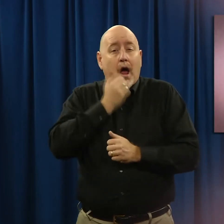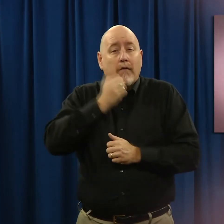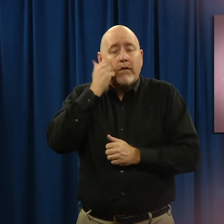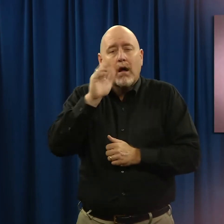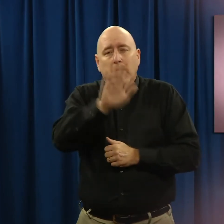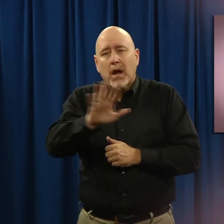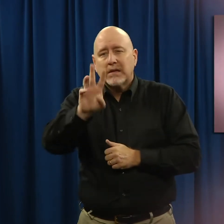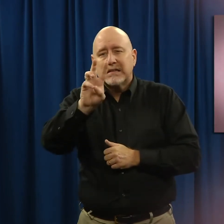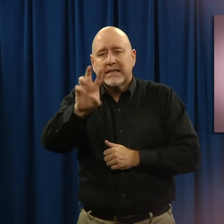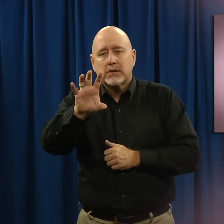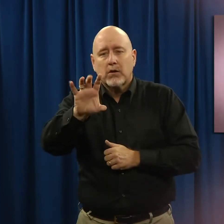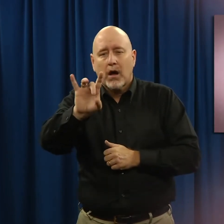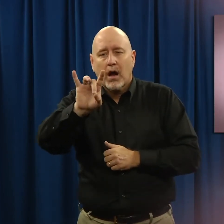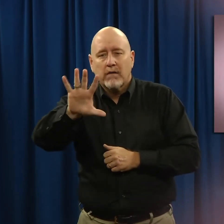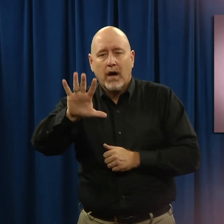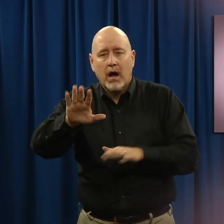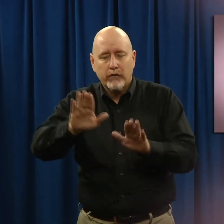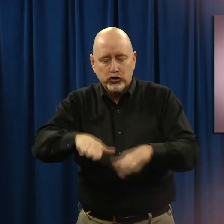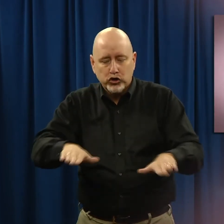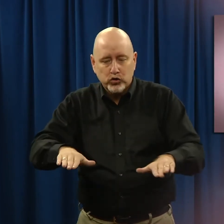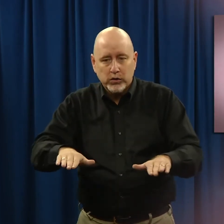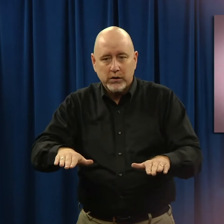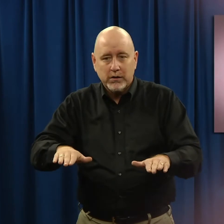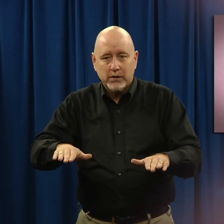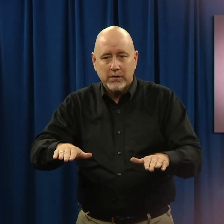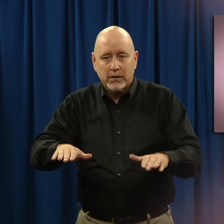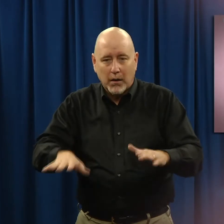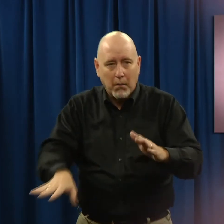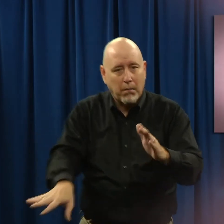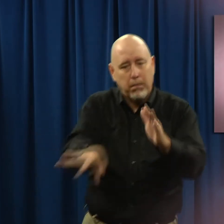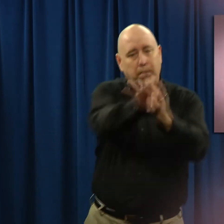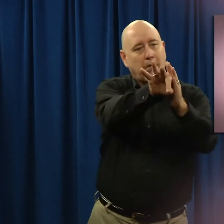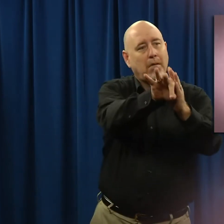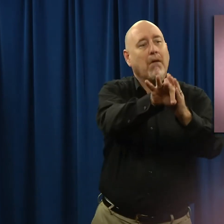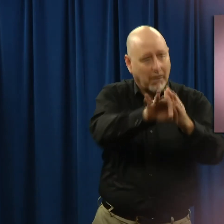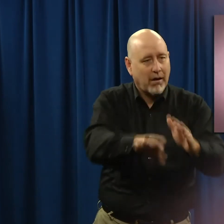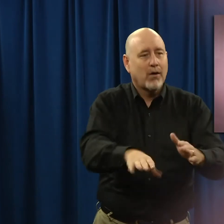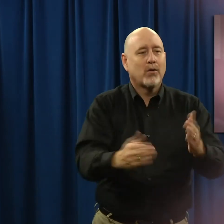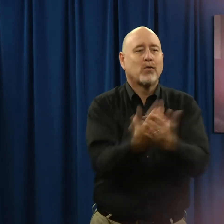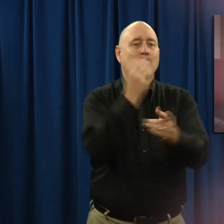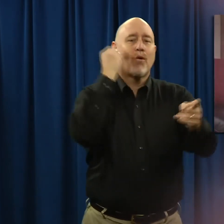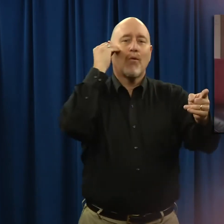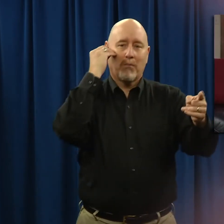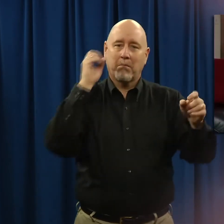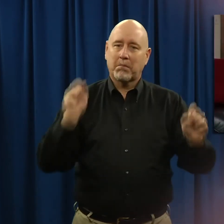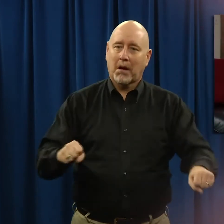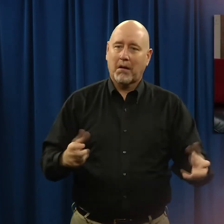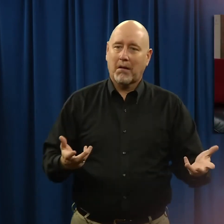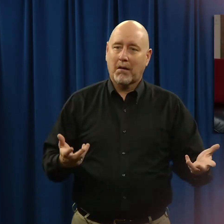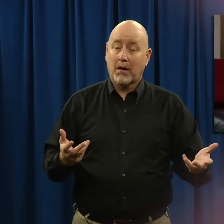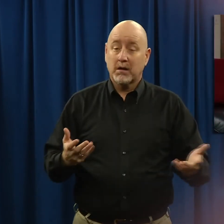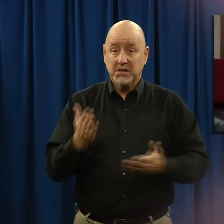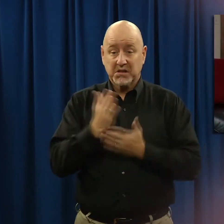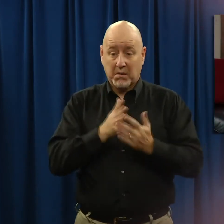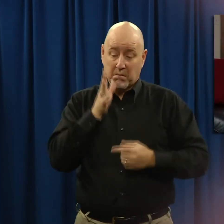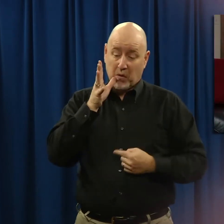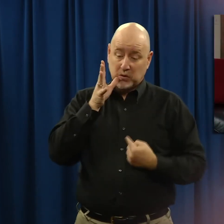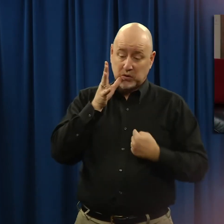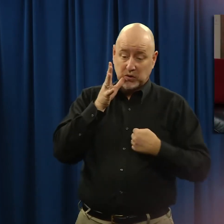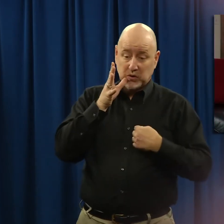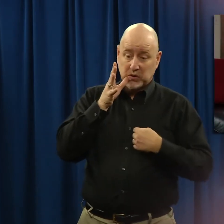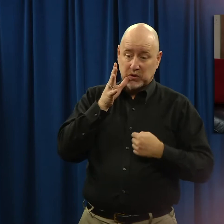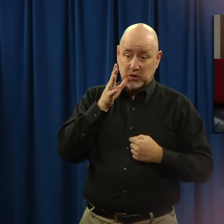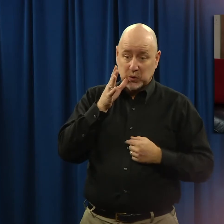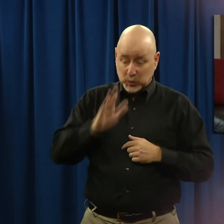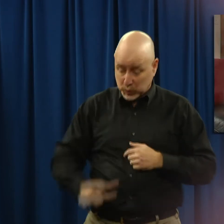about 685 children find a place they can call home. Some mothers may simply not be in a position